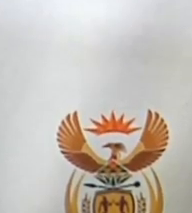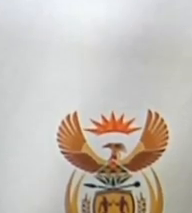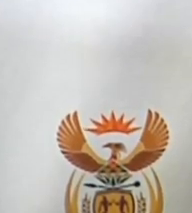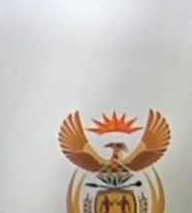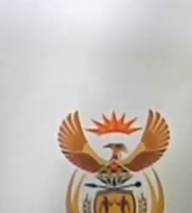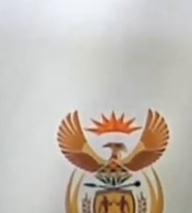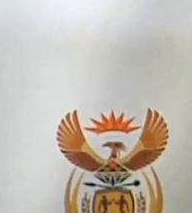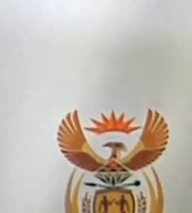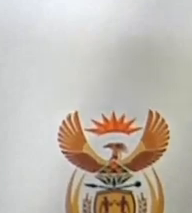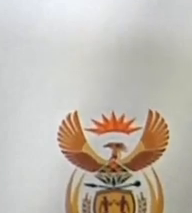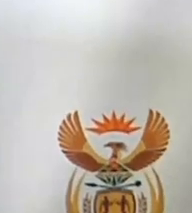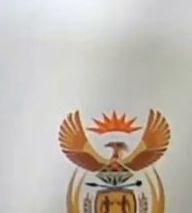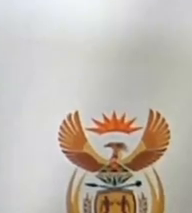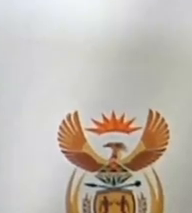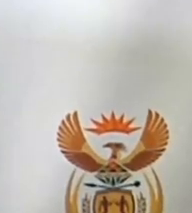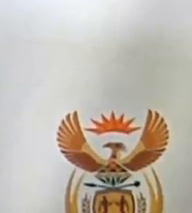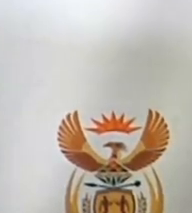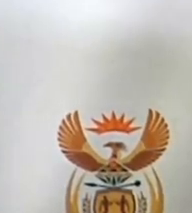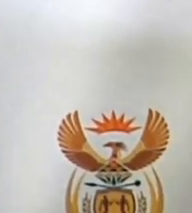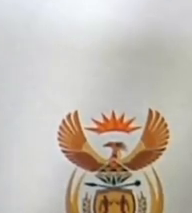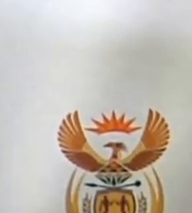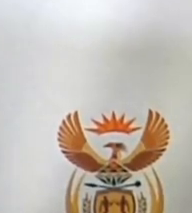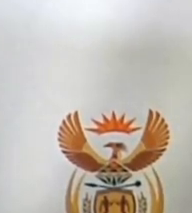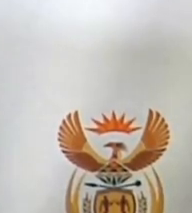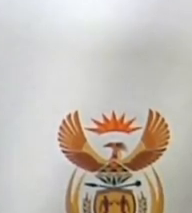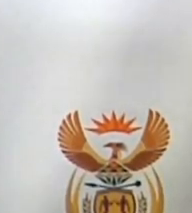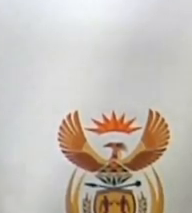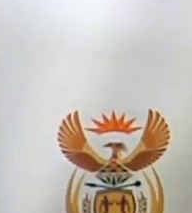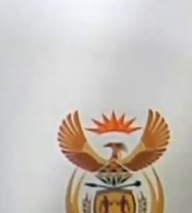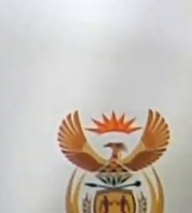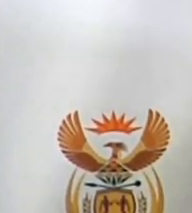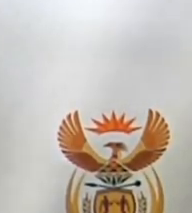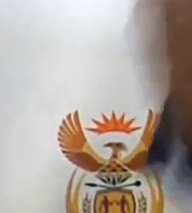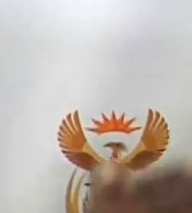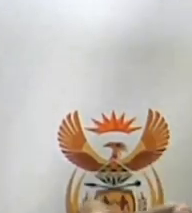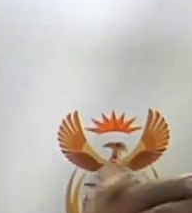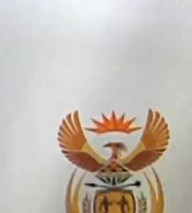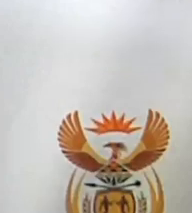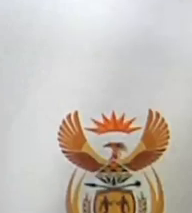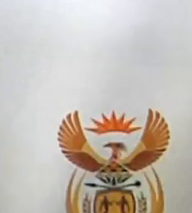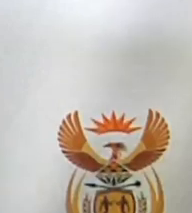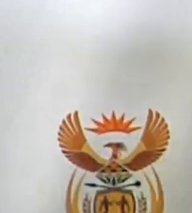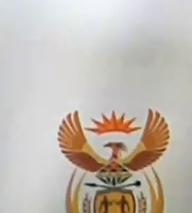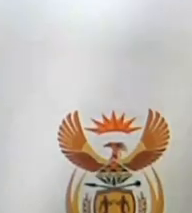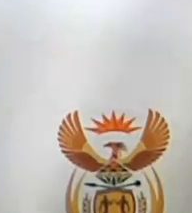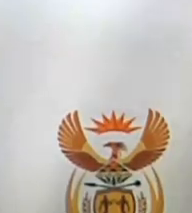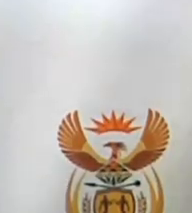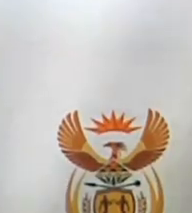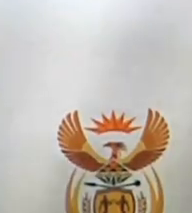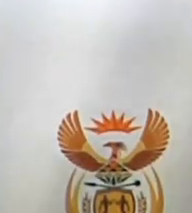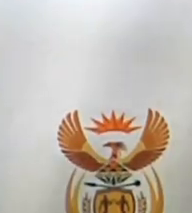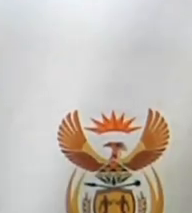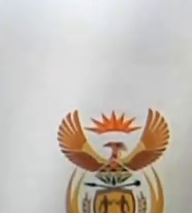Kokstad, and then you don't see the funeral when you're in Kokstad because you are number 51. So it's important